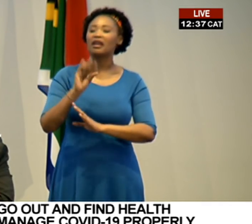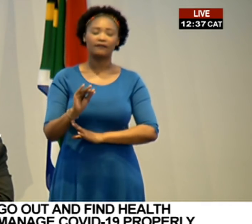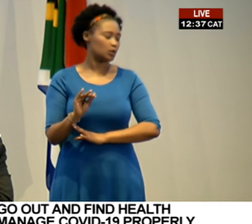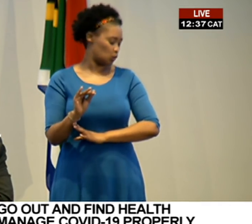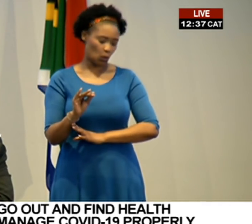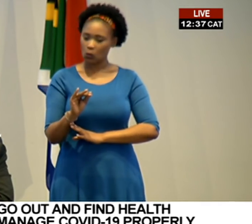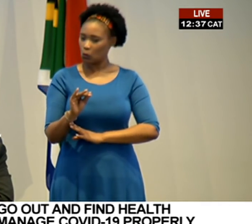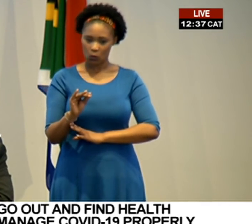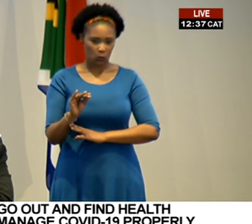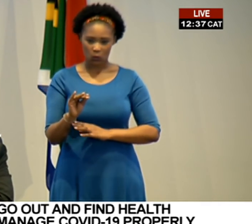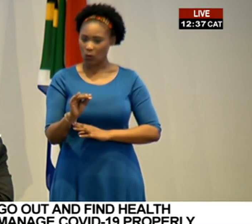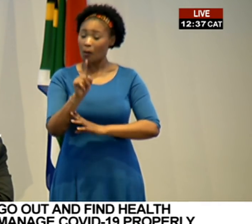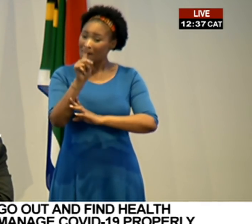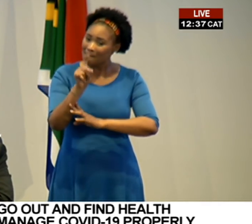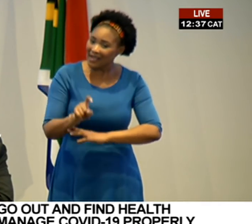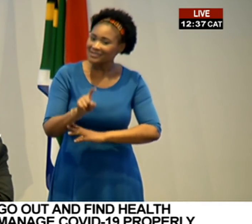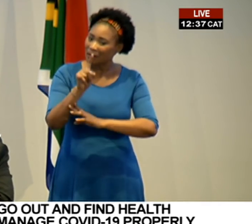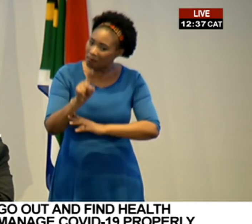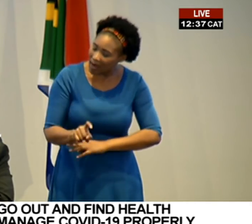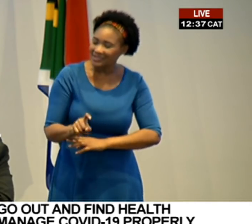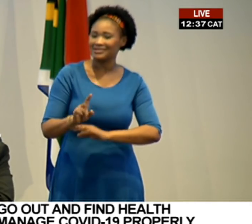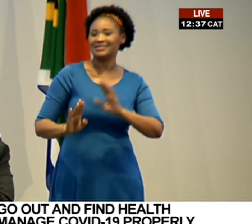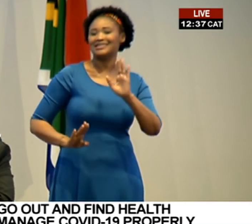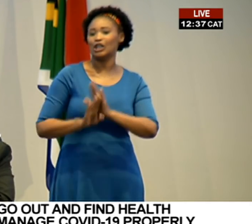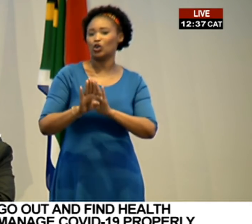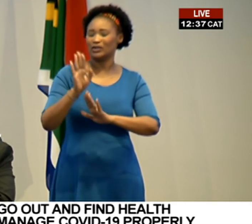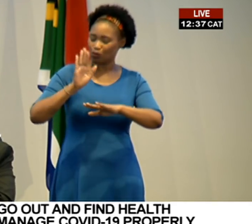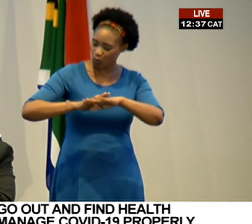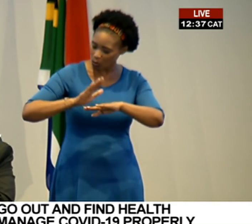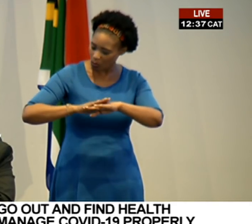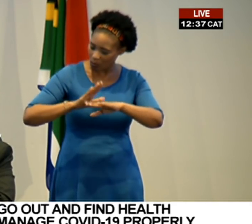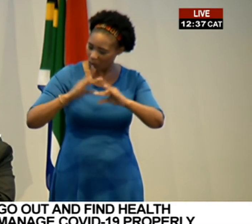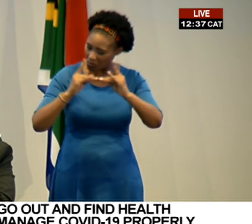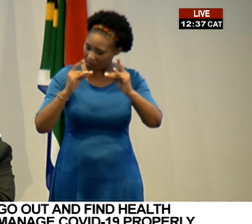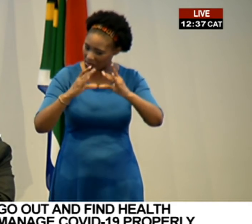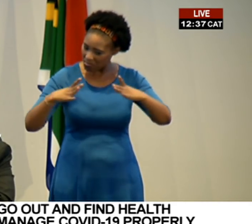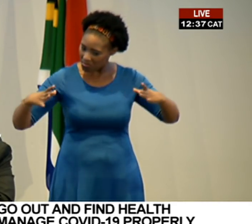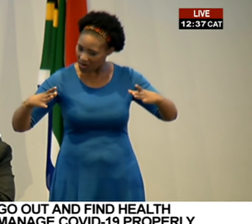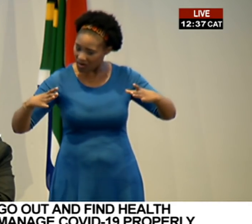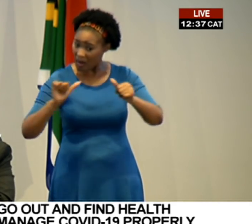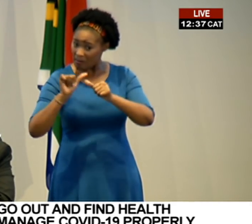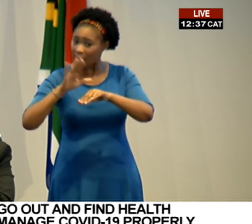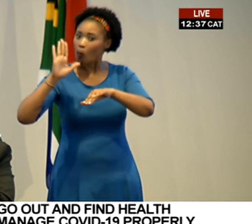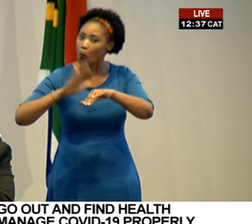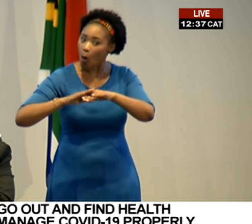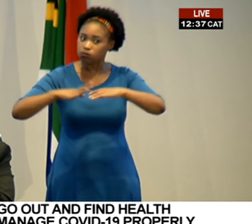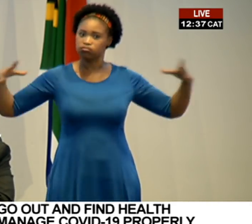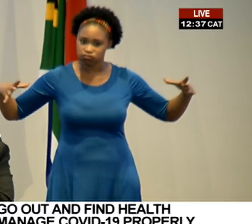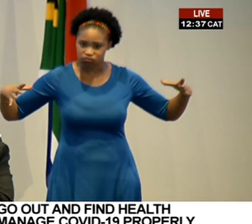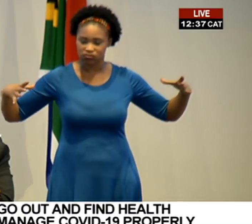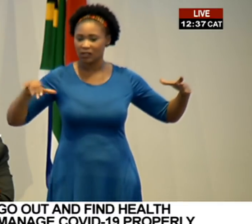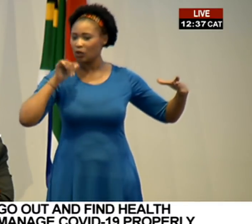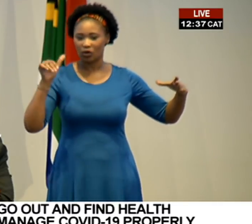that you're going to have. We must increase the beds. It's better to over-provide rather than